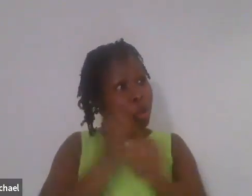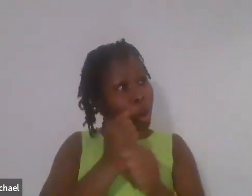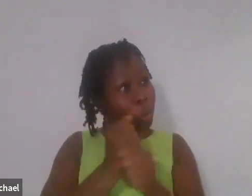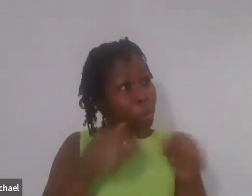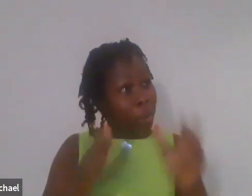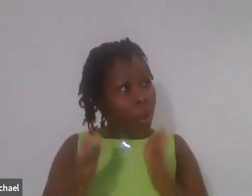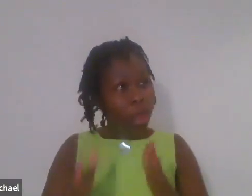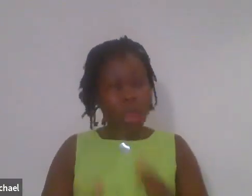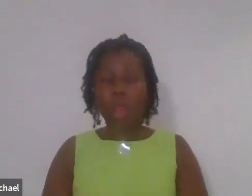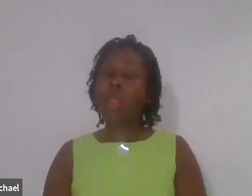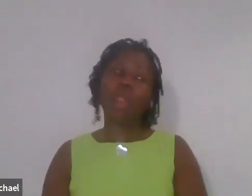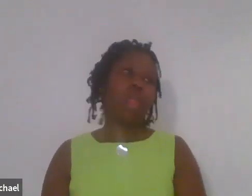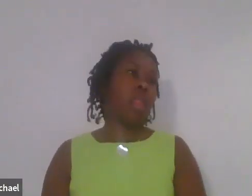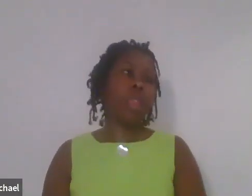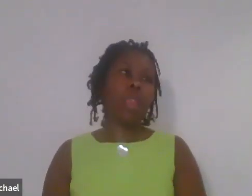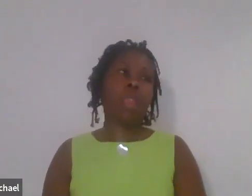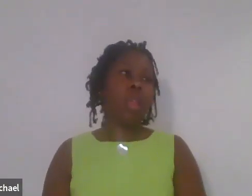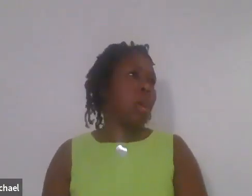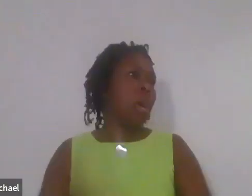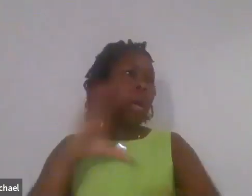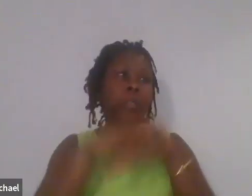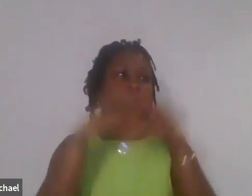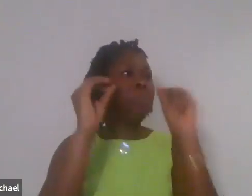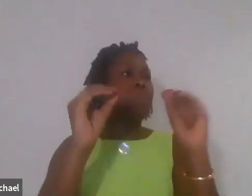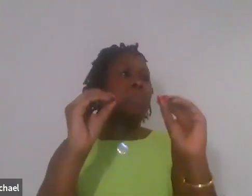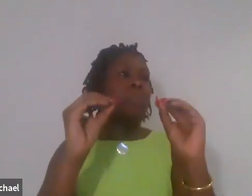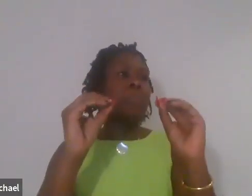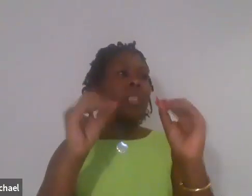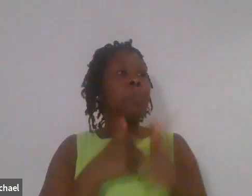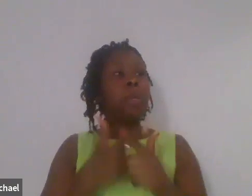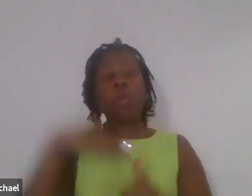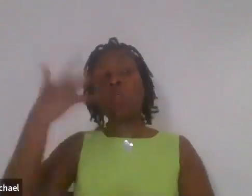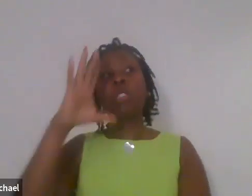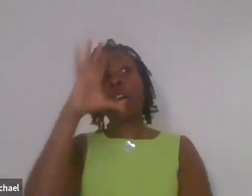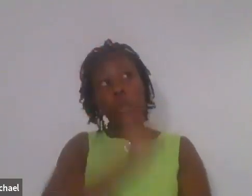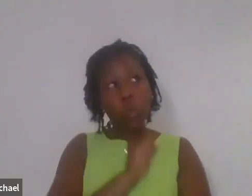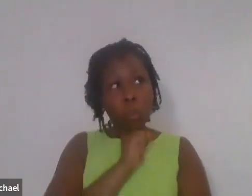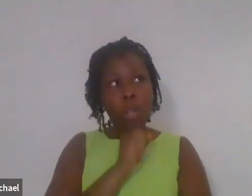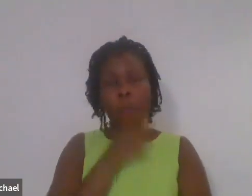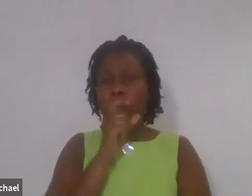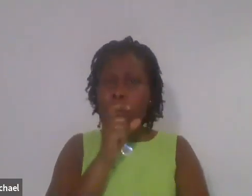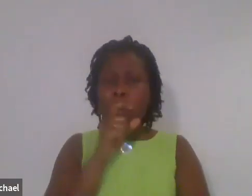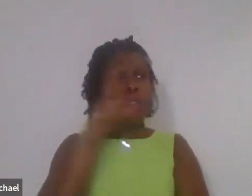But when it comes to job opportunities, it's very difficult because people always